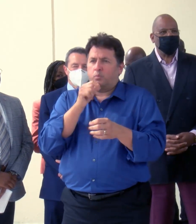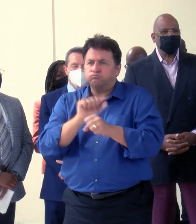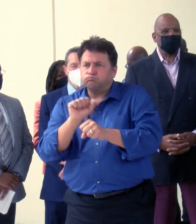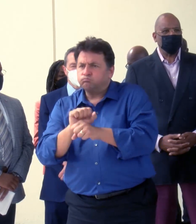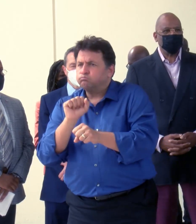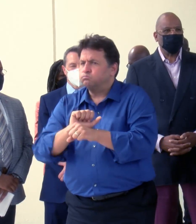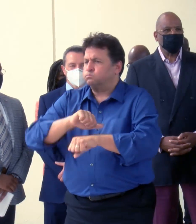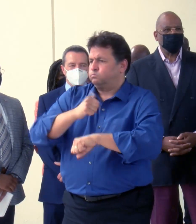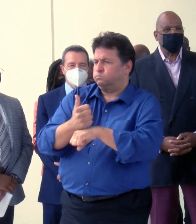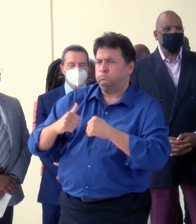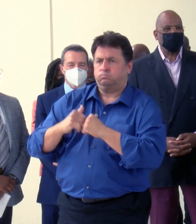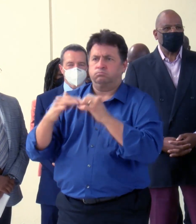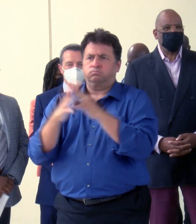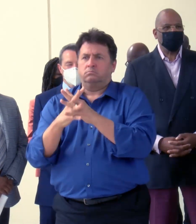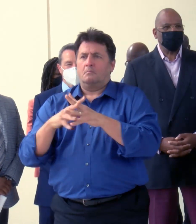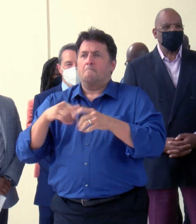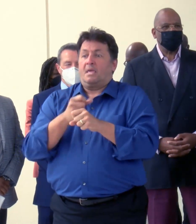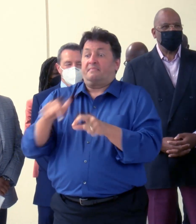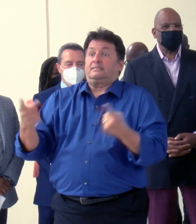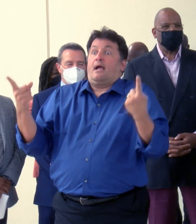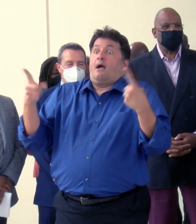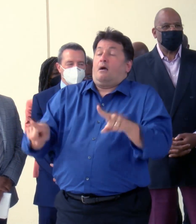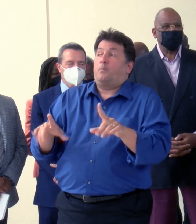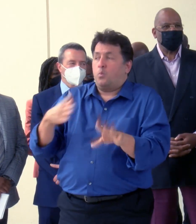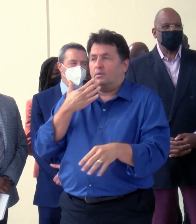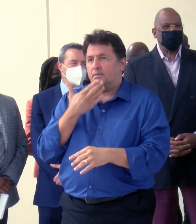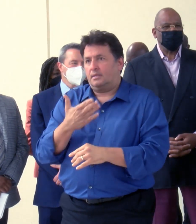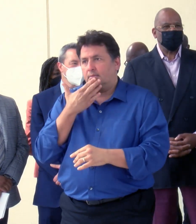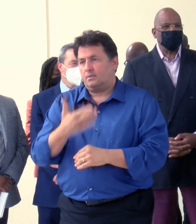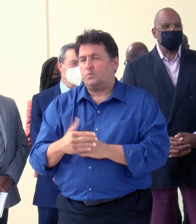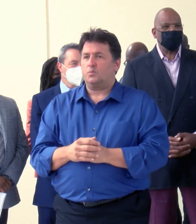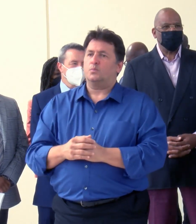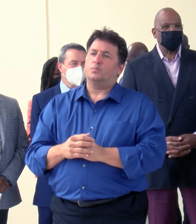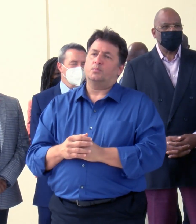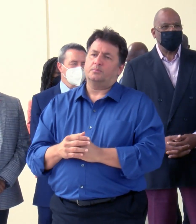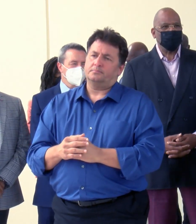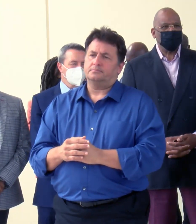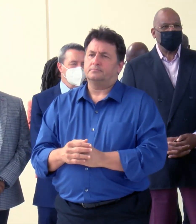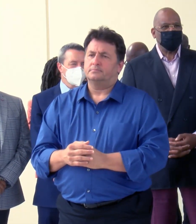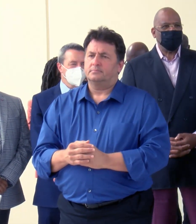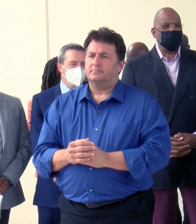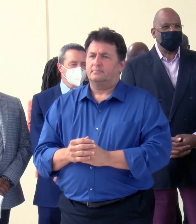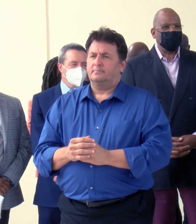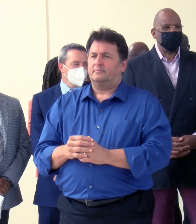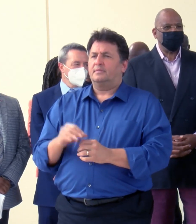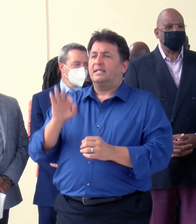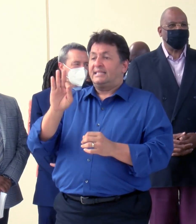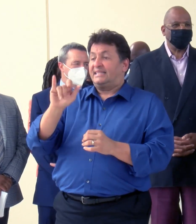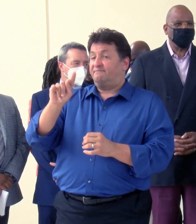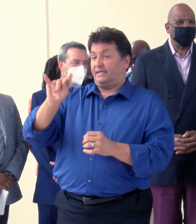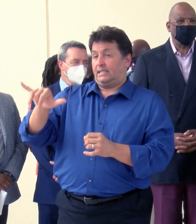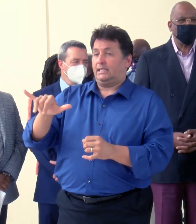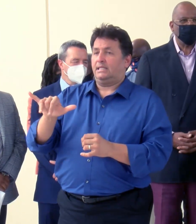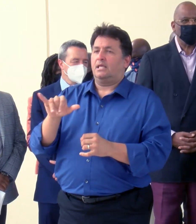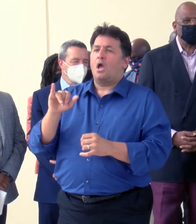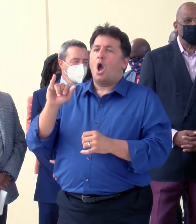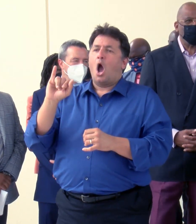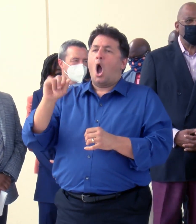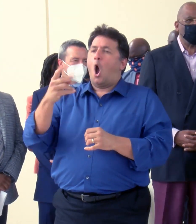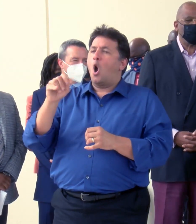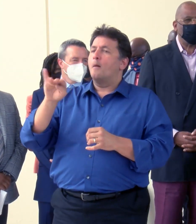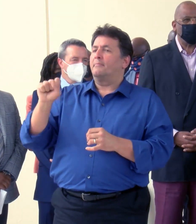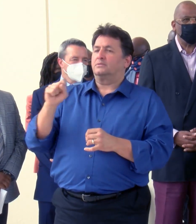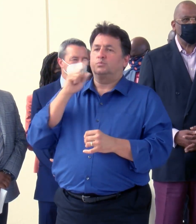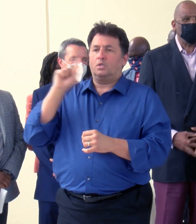this happen. I also do want to acknowledge Councilmember Tiffany Thomas. You'll be hearing from her shortly. We're in the district